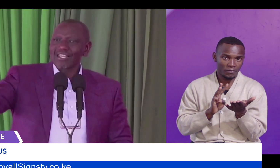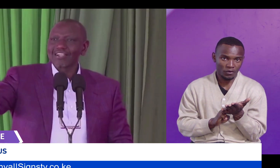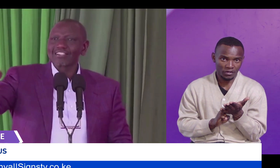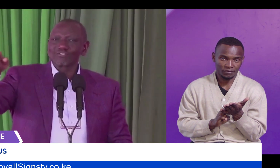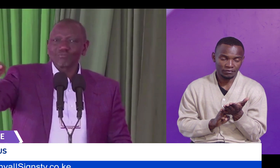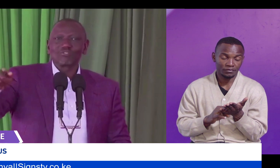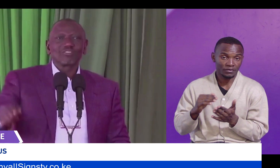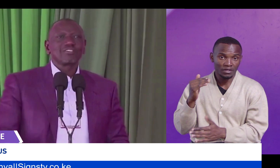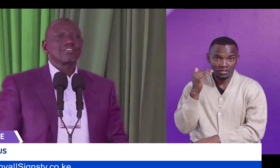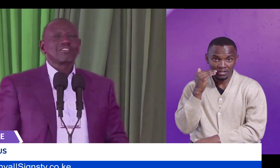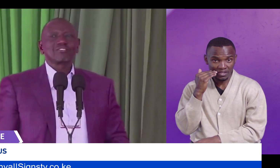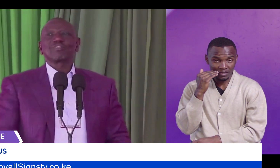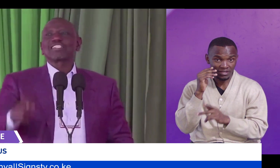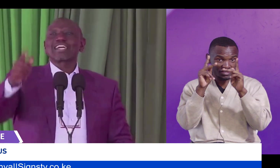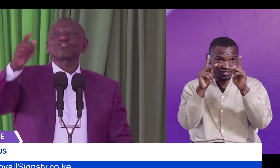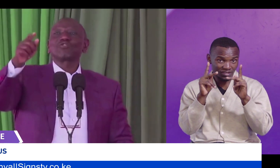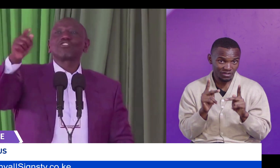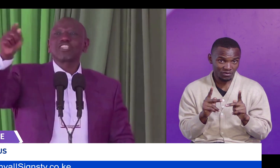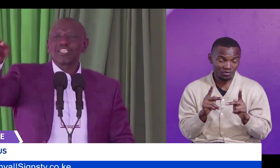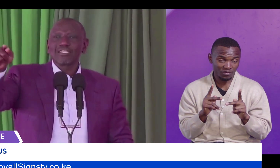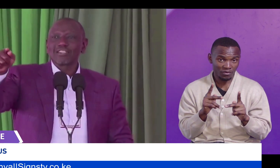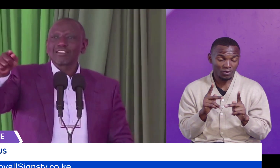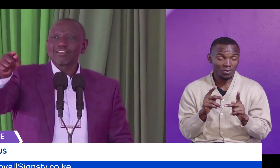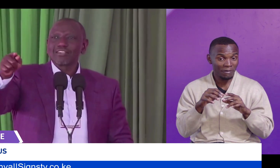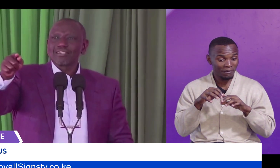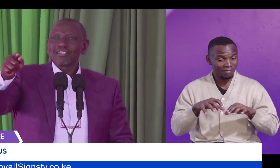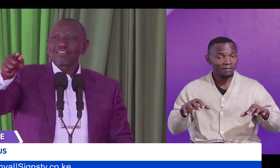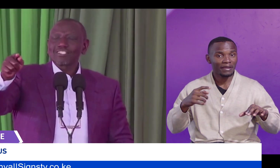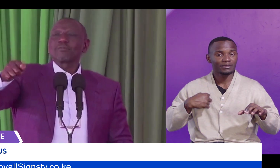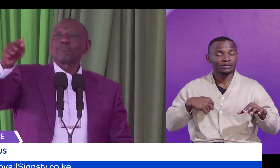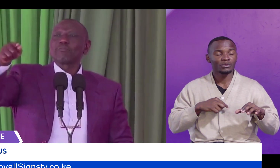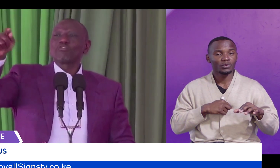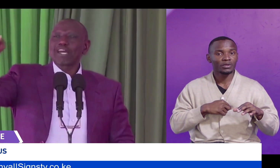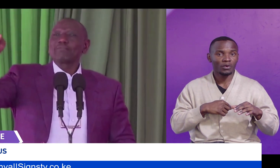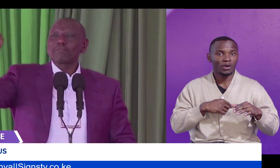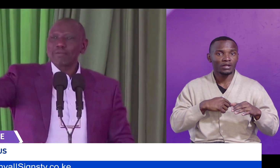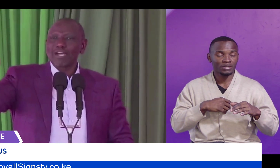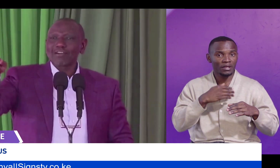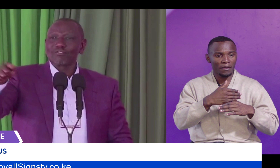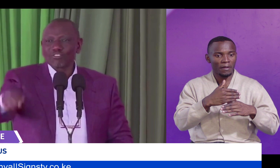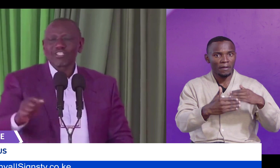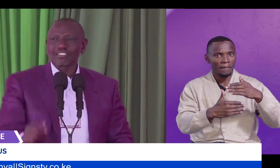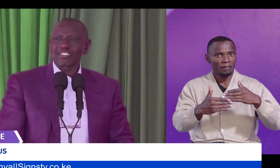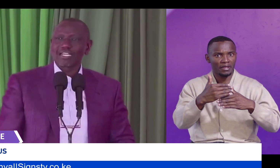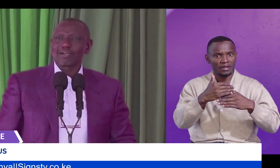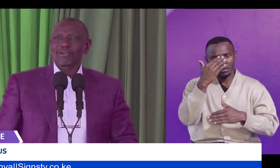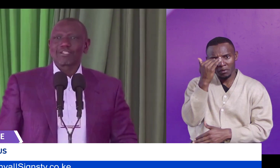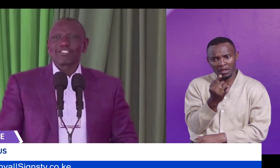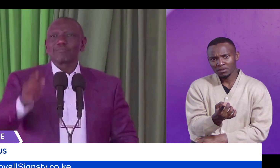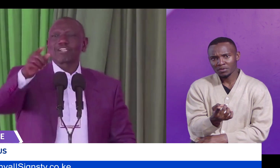Siaya, Kisumu, tunajenga soko nyingi kwa sababu wamekubali mapema kuliko zile zinajenga hapa. Nyinyi bado